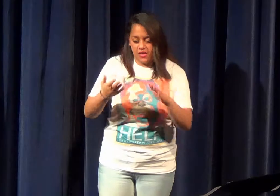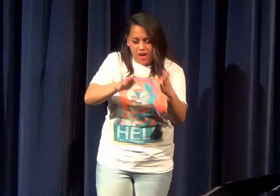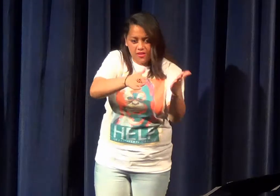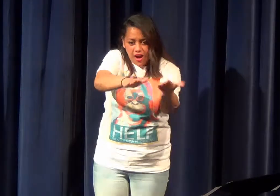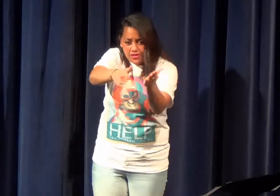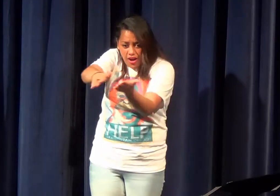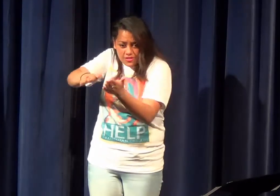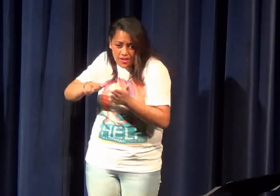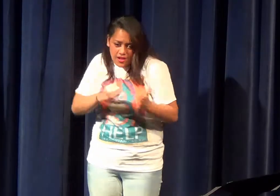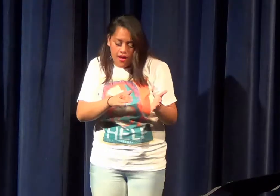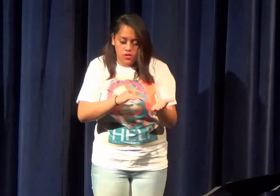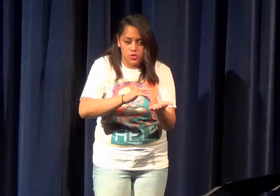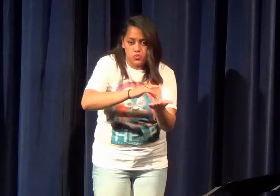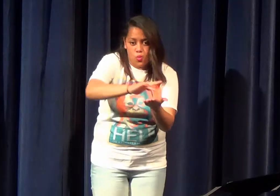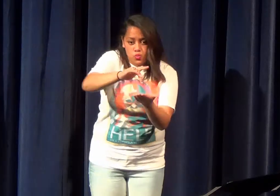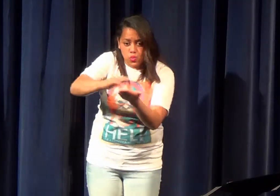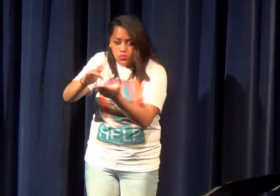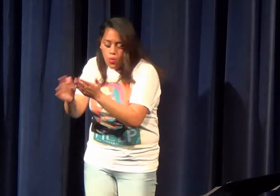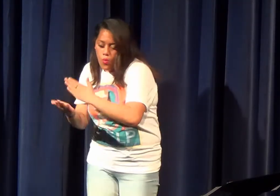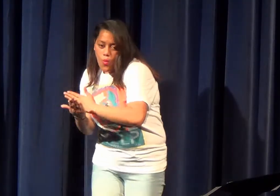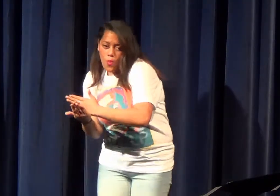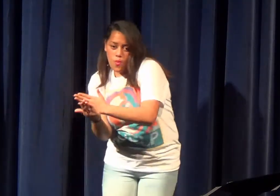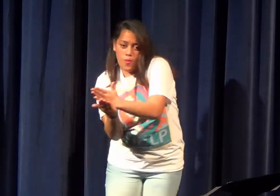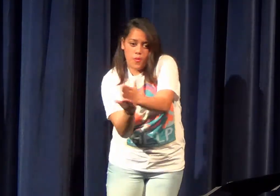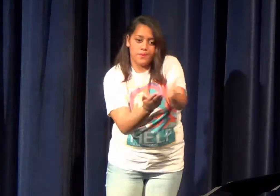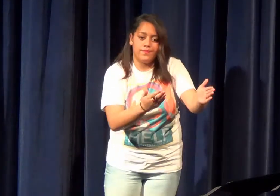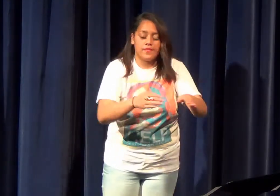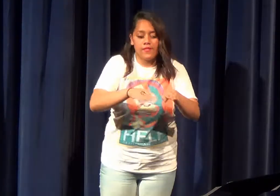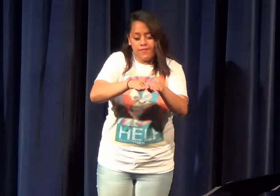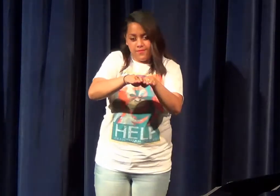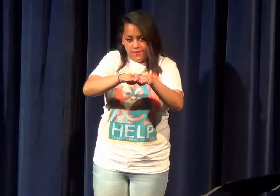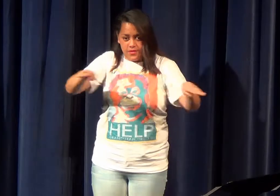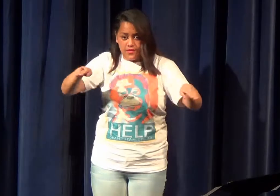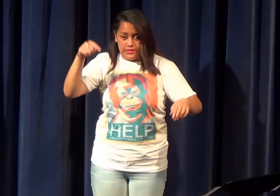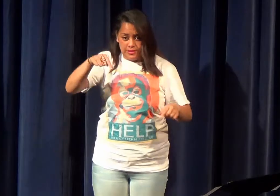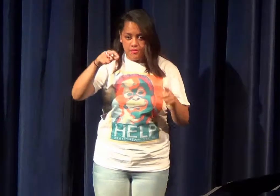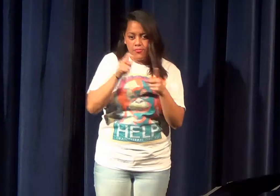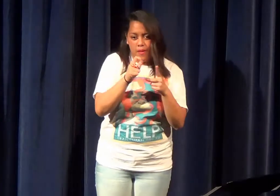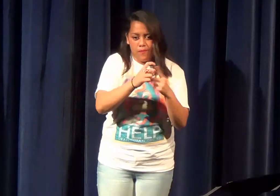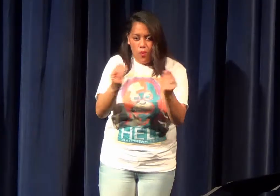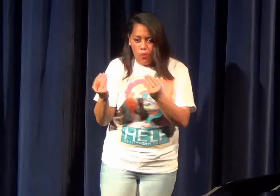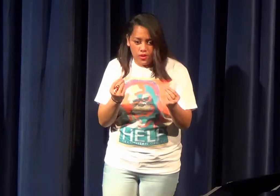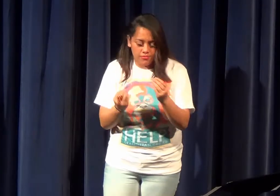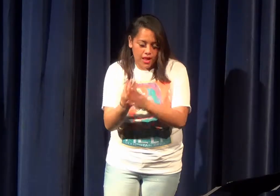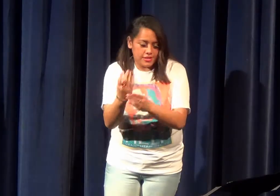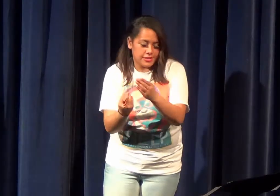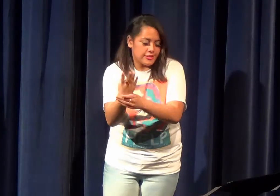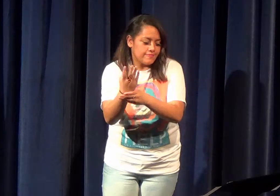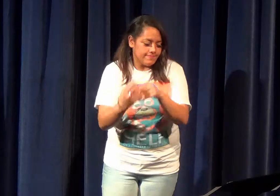And as a consequence, the orangutans also burned. So they made these huge fields in order to